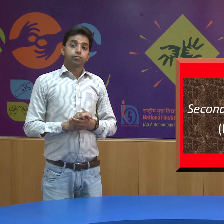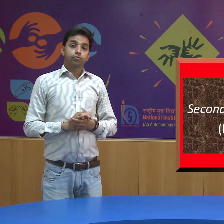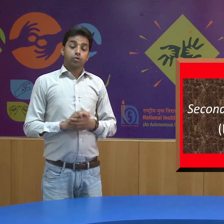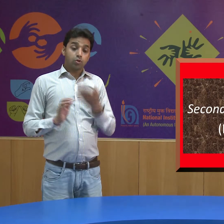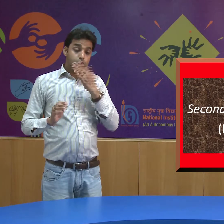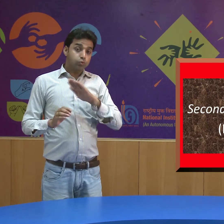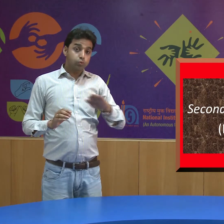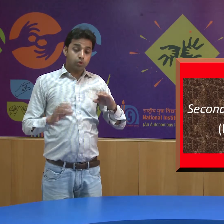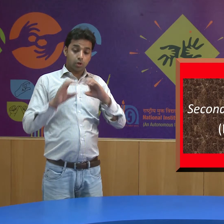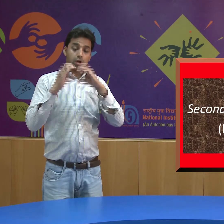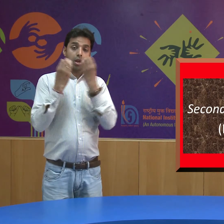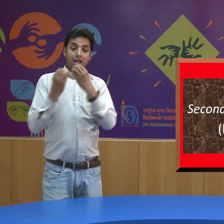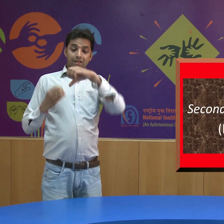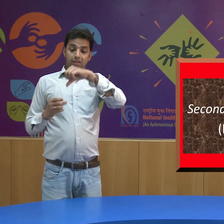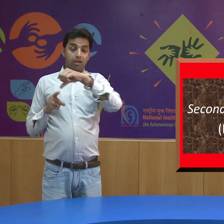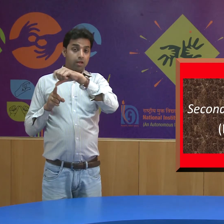Student of classes 9th to 12th.